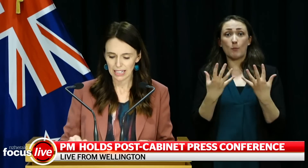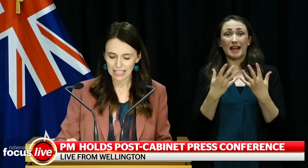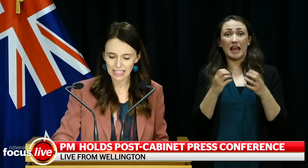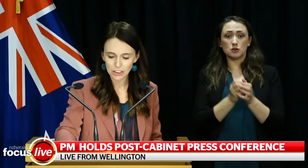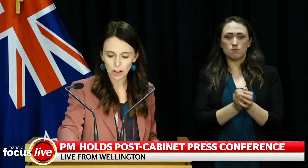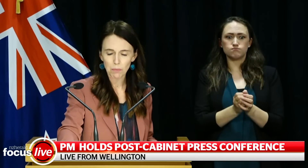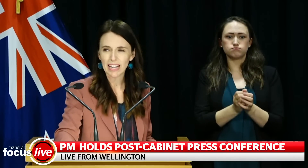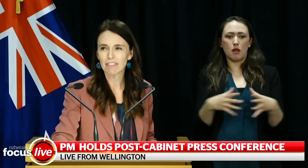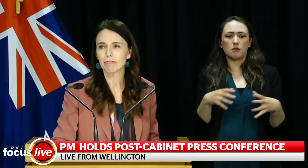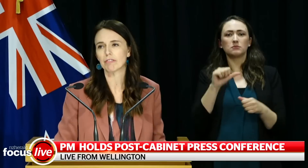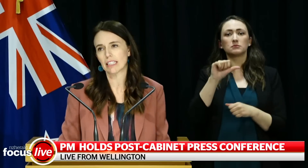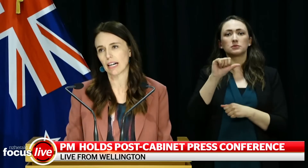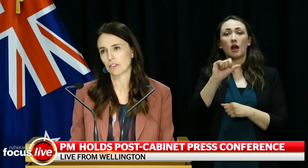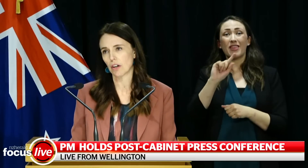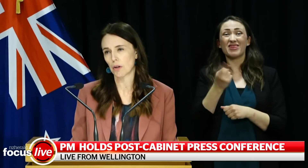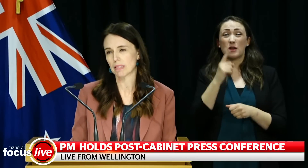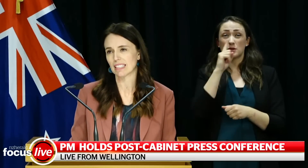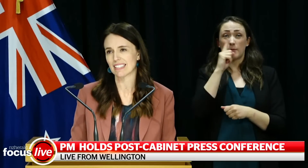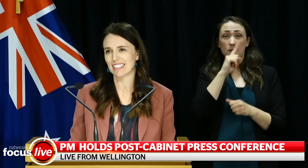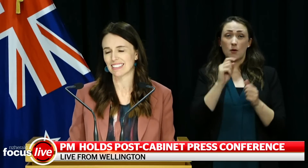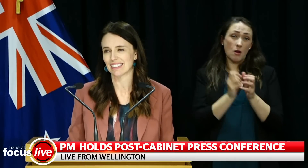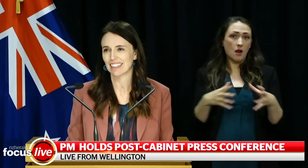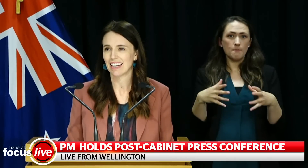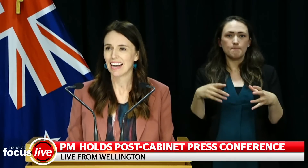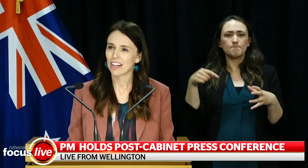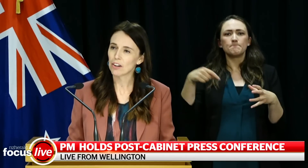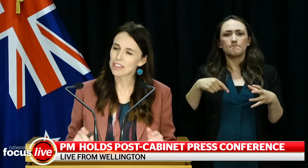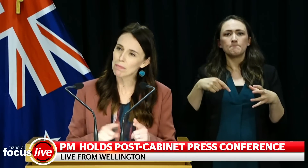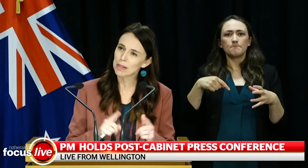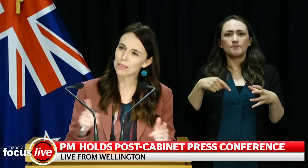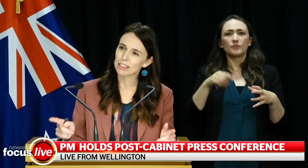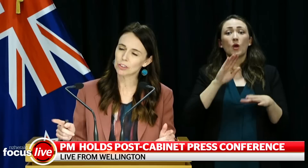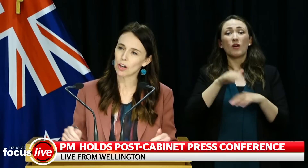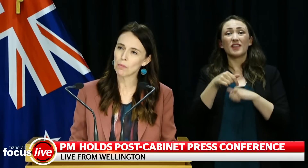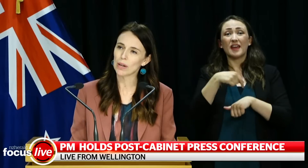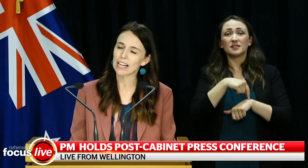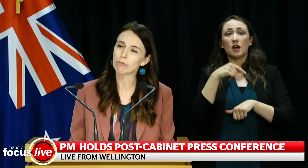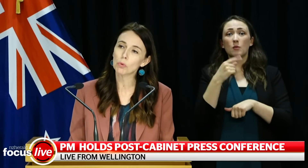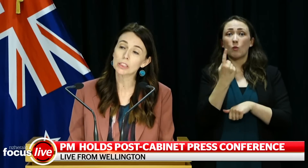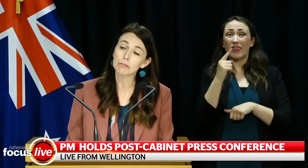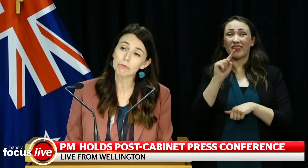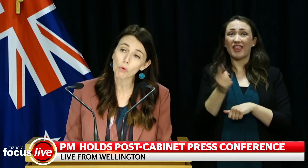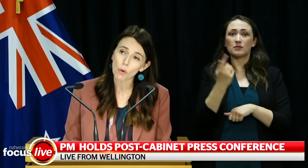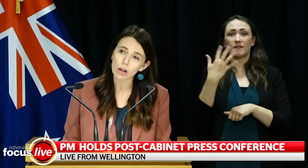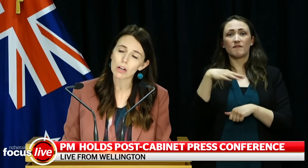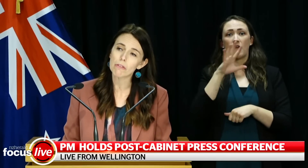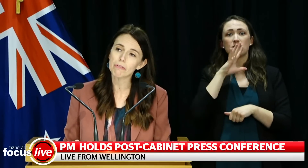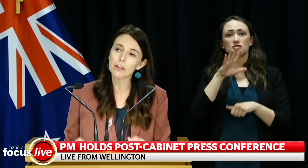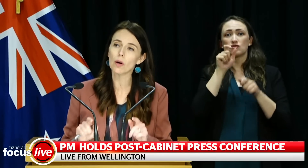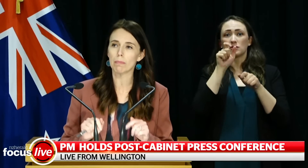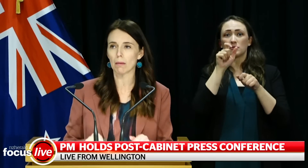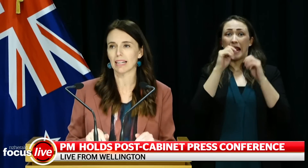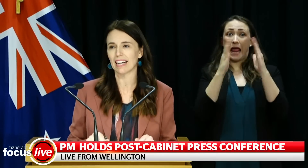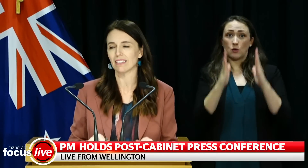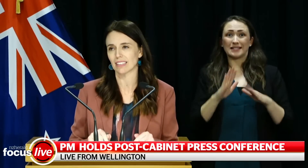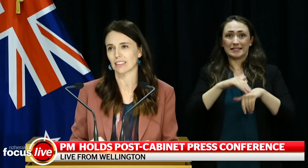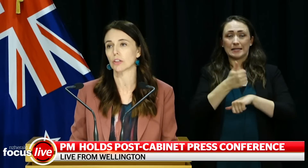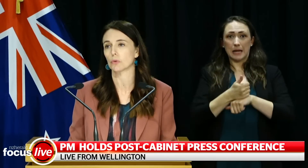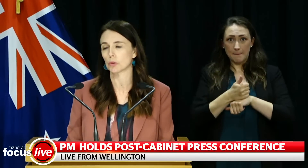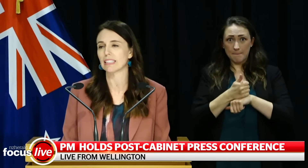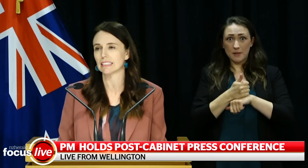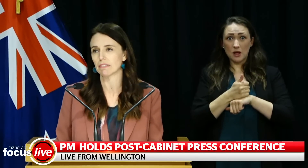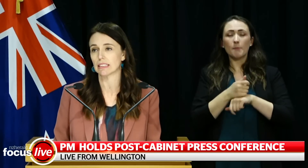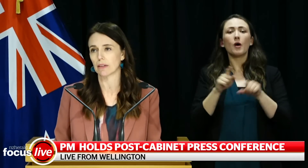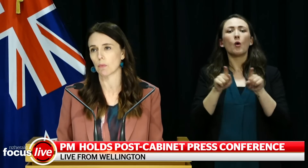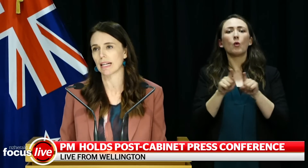people. In that time, we had 1,500 homes consented. And over that period of time, we had 44 fewer public houses